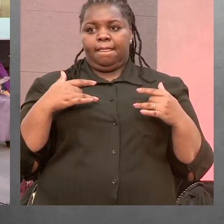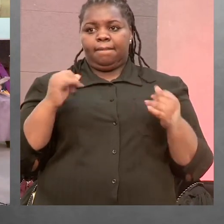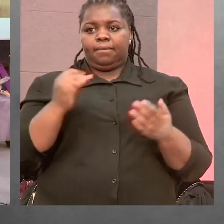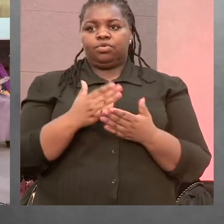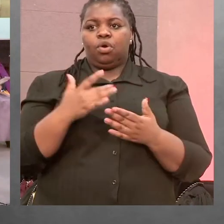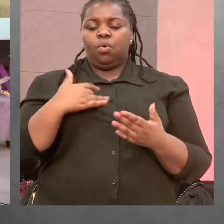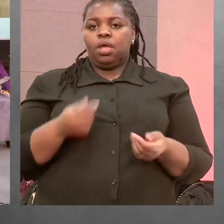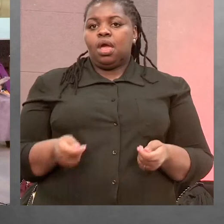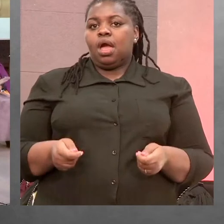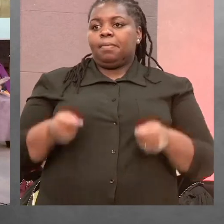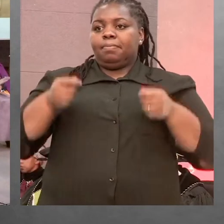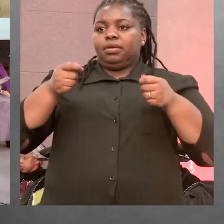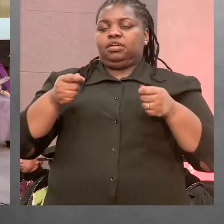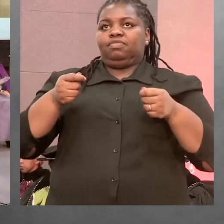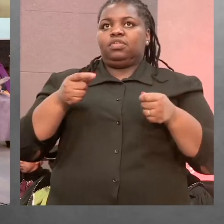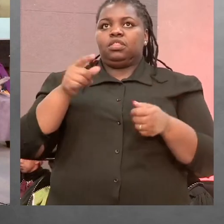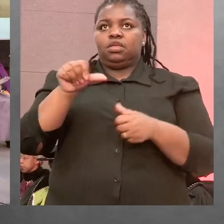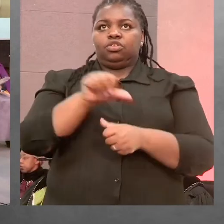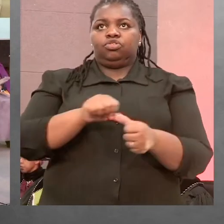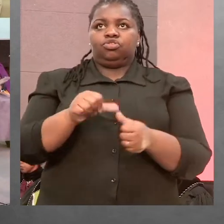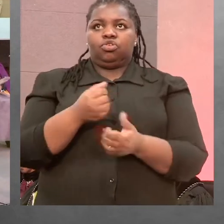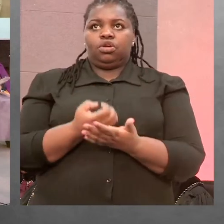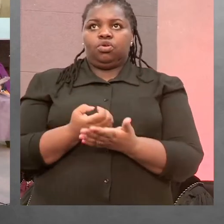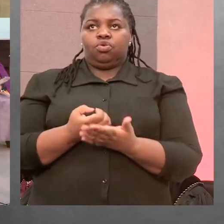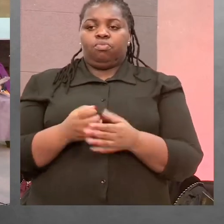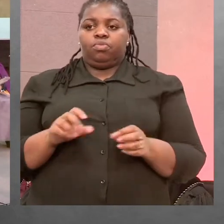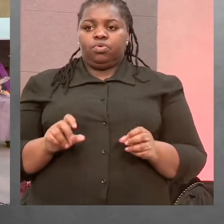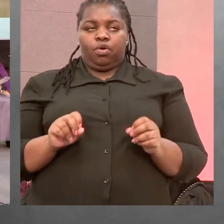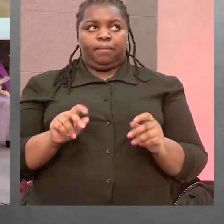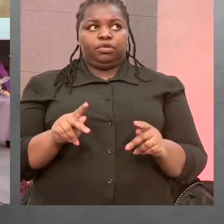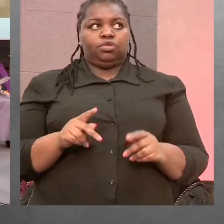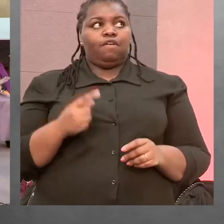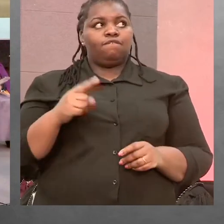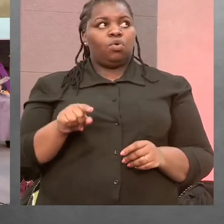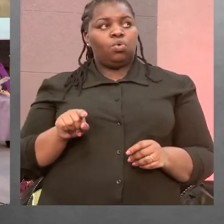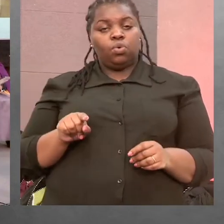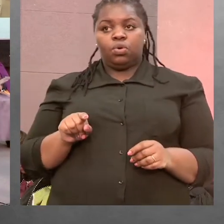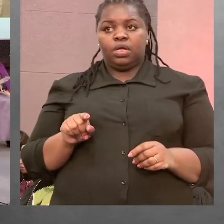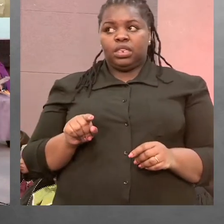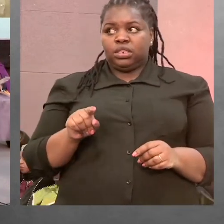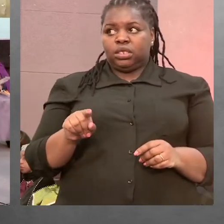uplift the socioeconomic opportunities for these